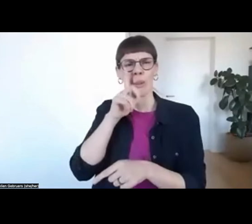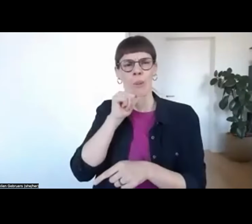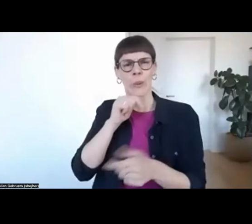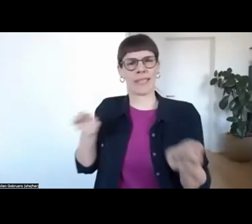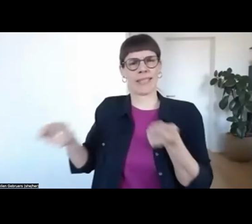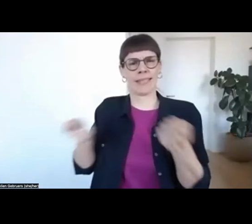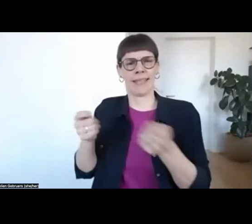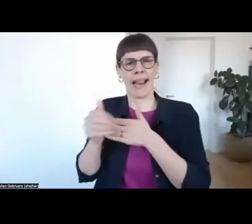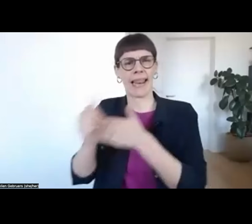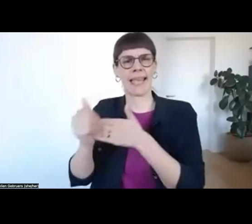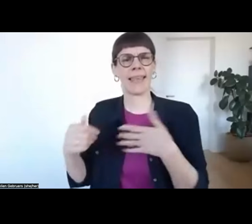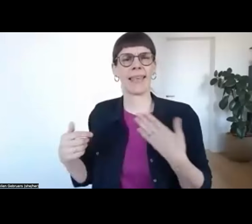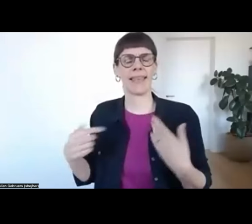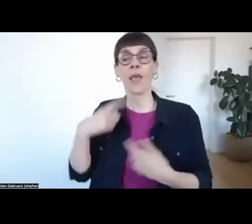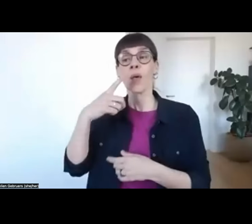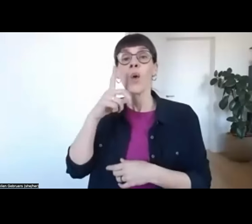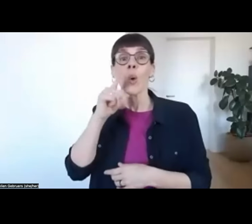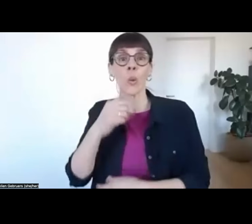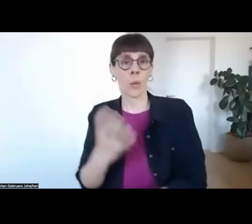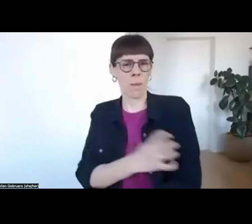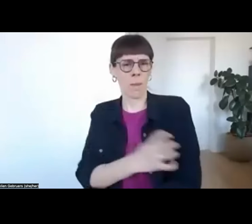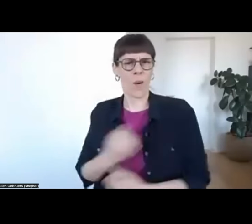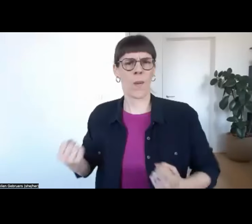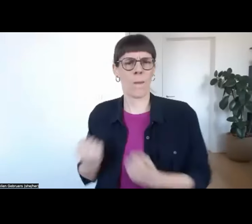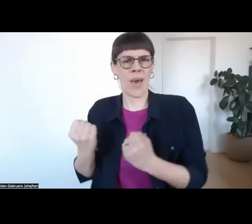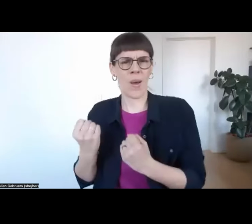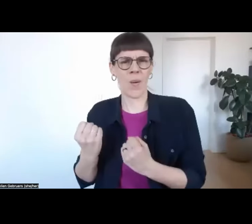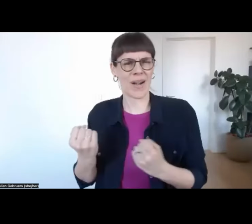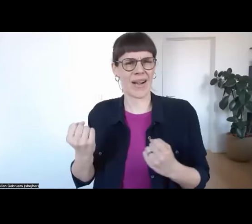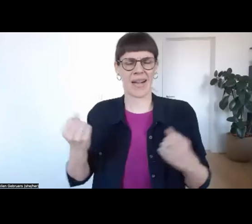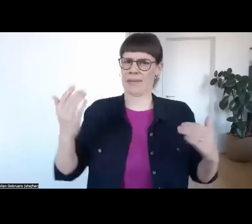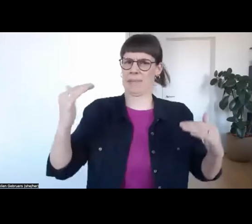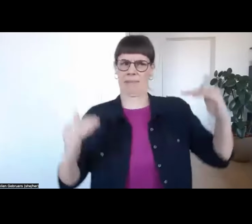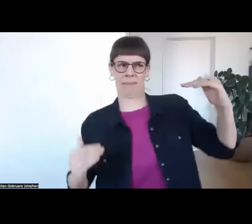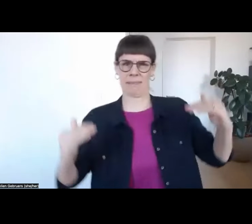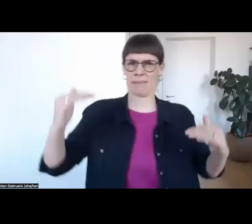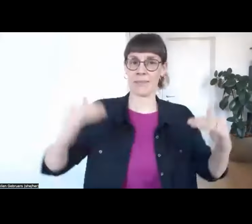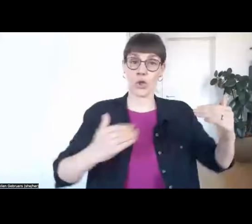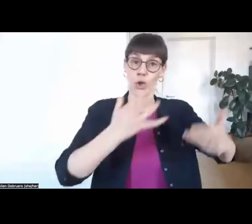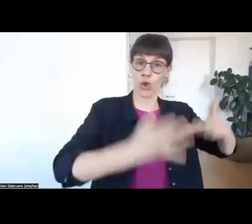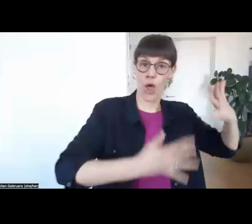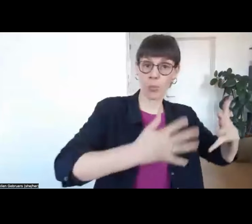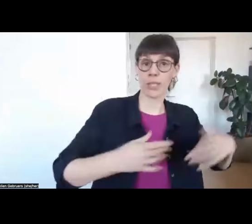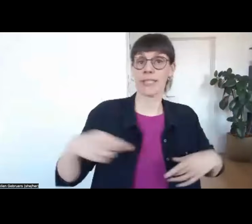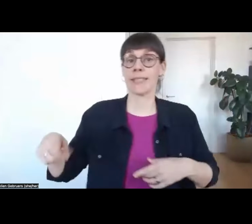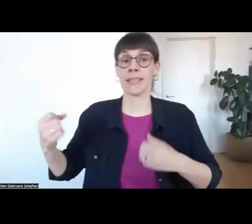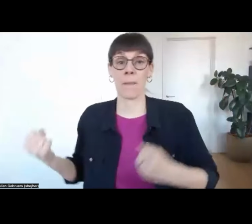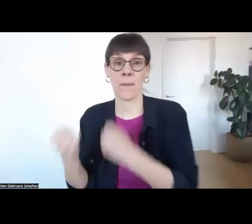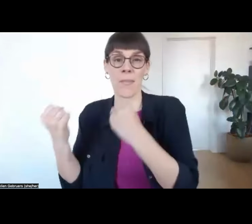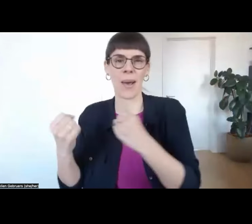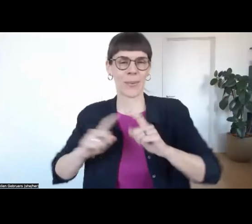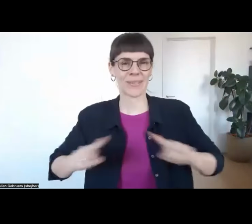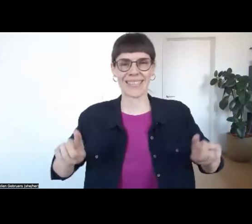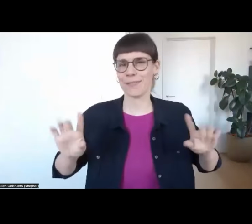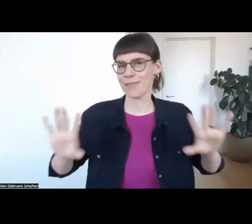timely is for us to see who's in charge, who's leading, who has the power within these settings.